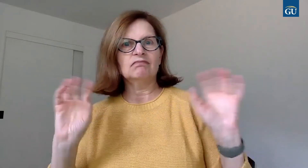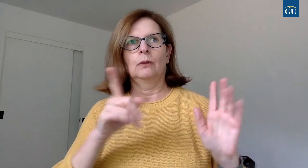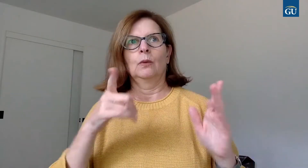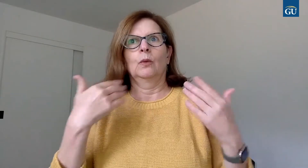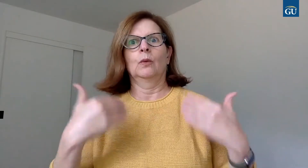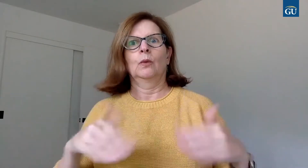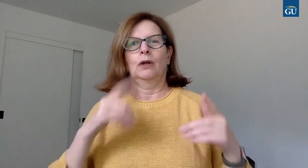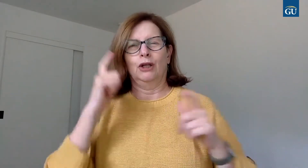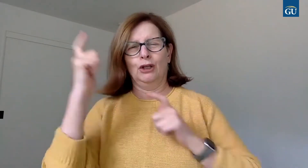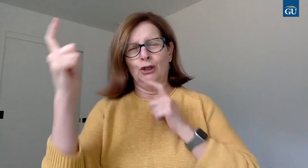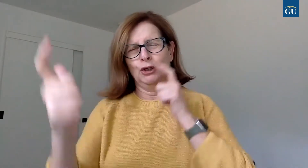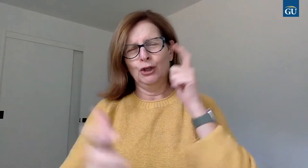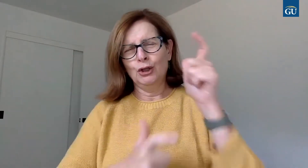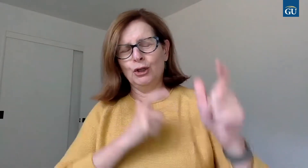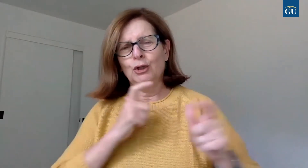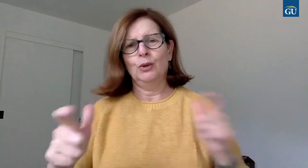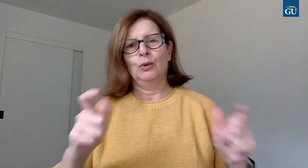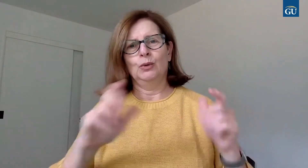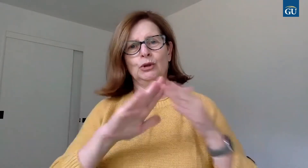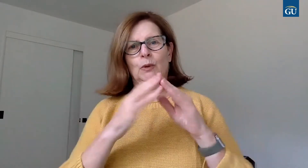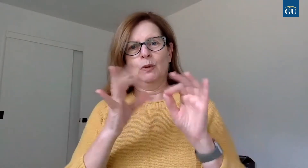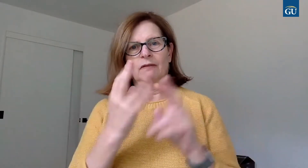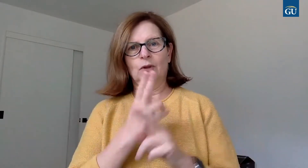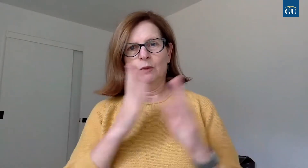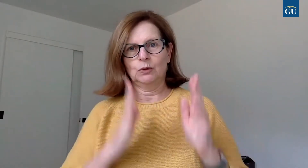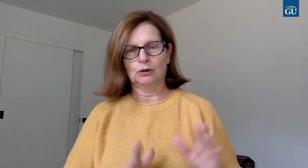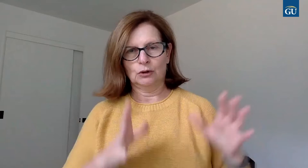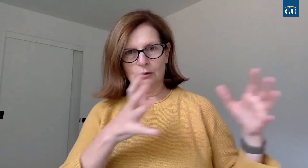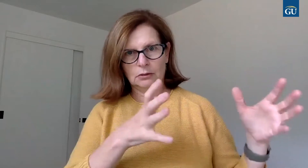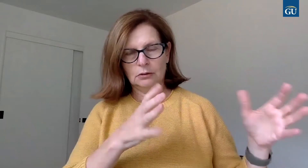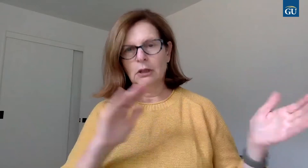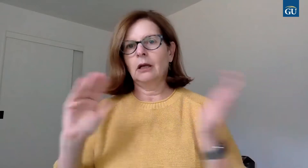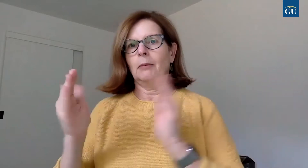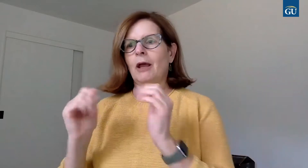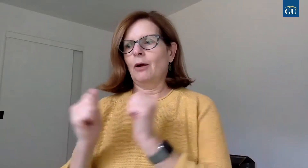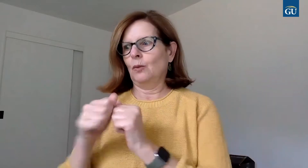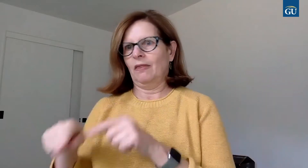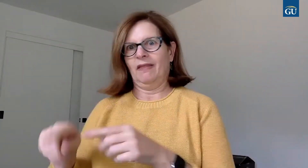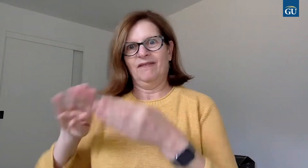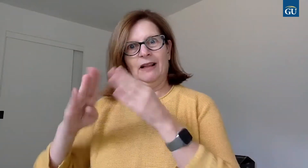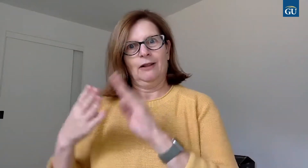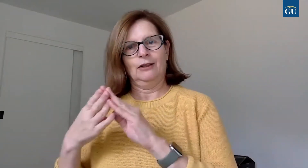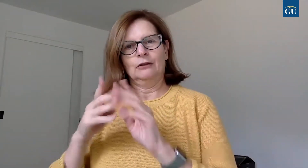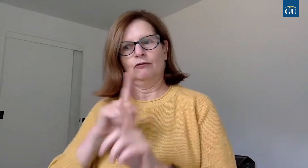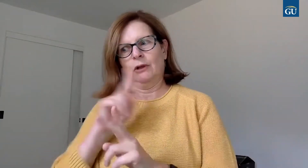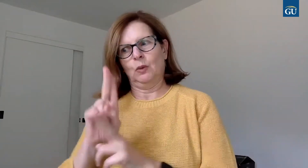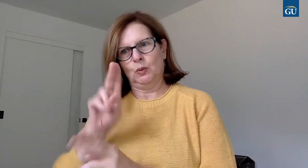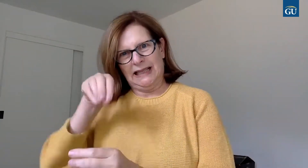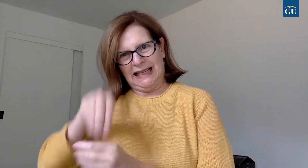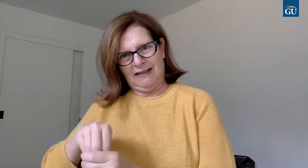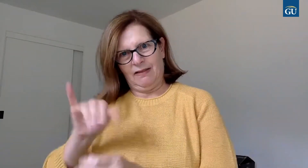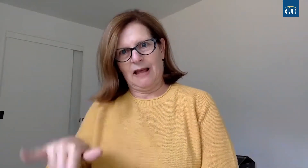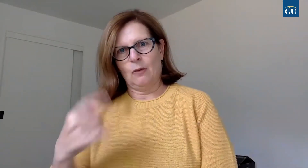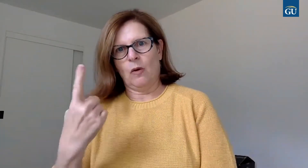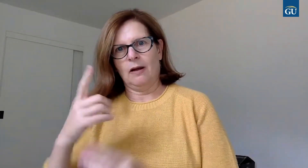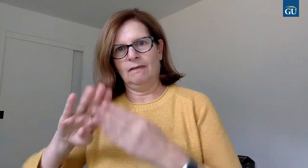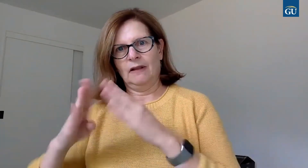It's such a huge community of users. Compare that with the sign language used in a specific village by deaf and